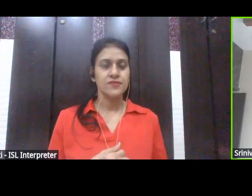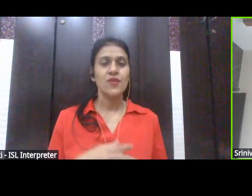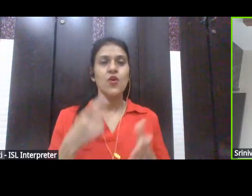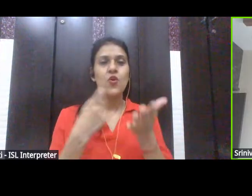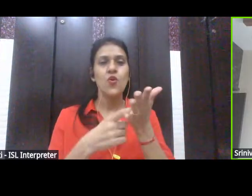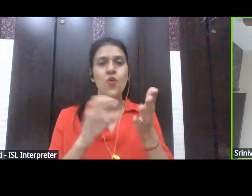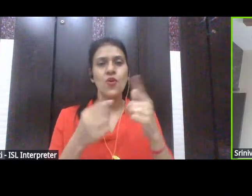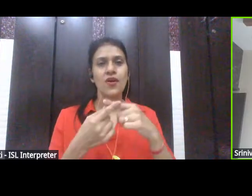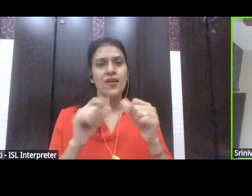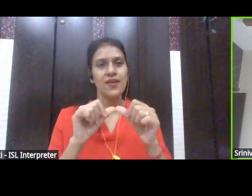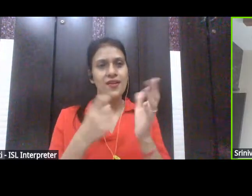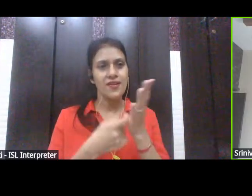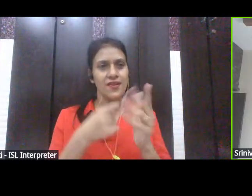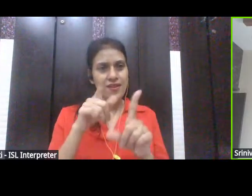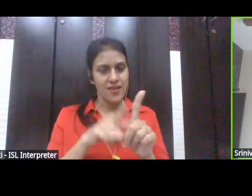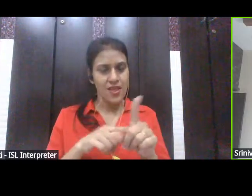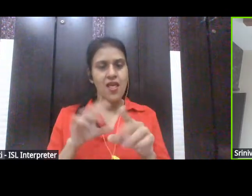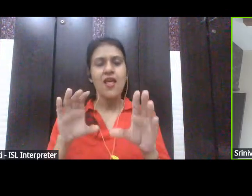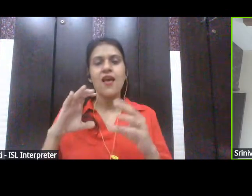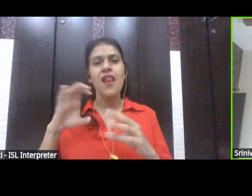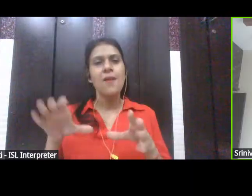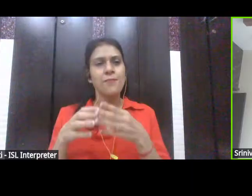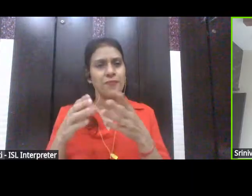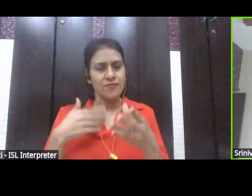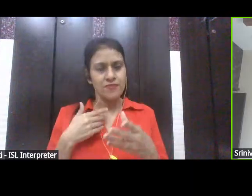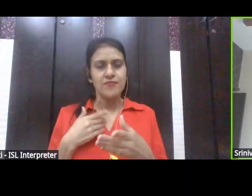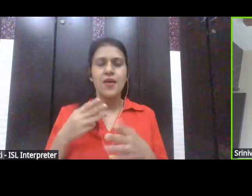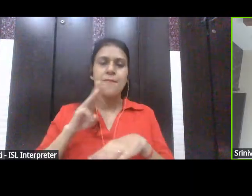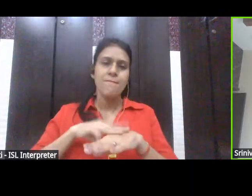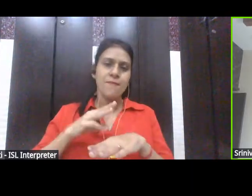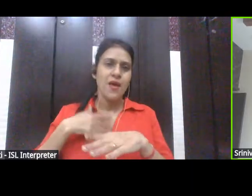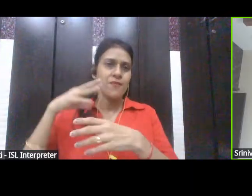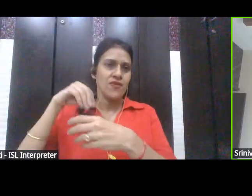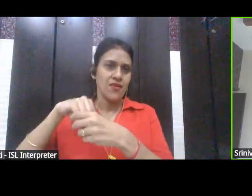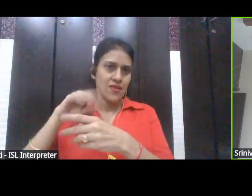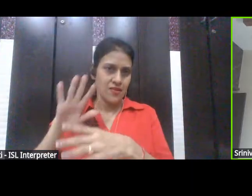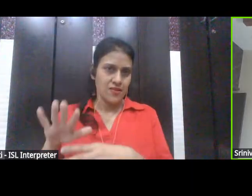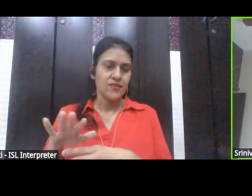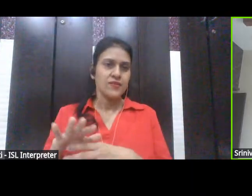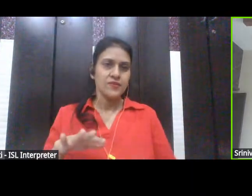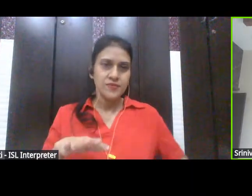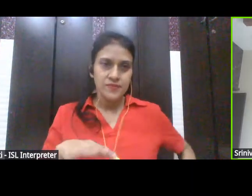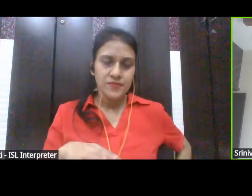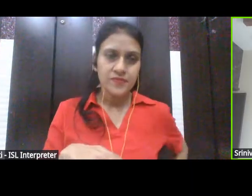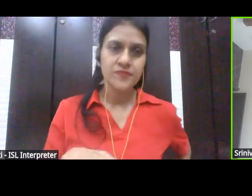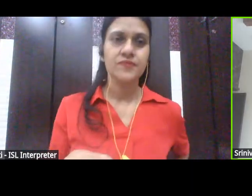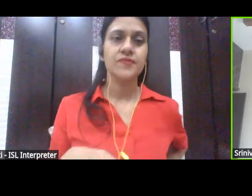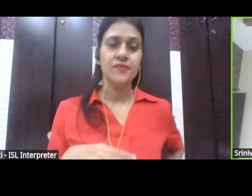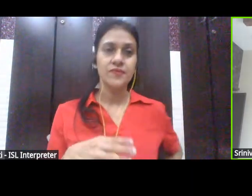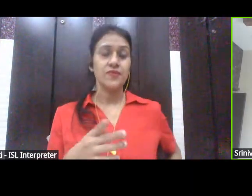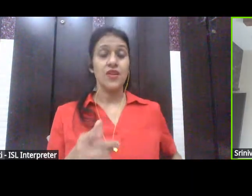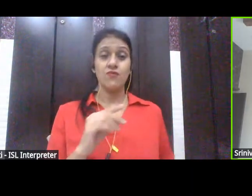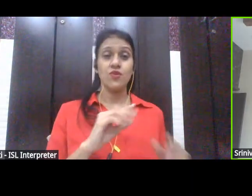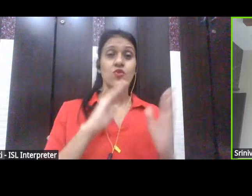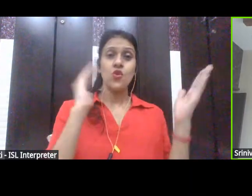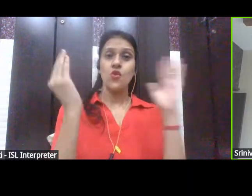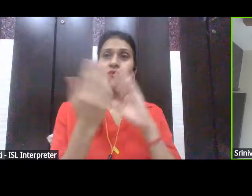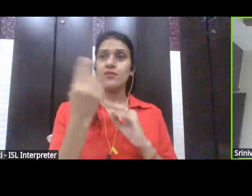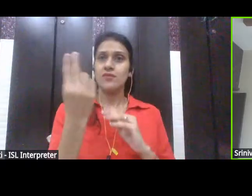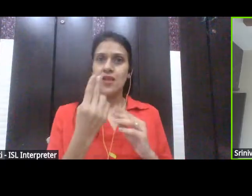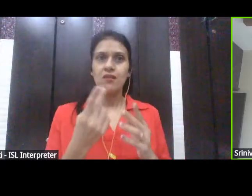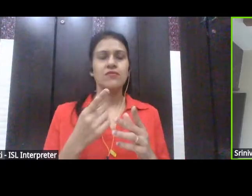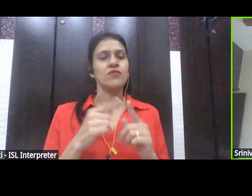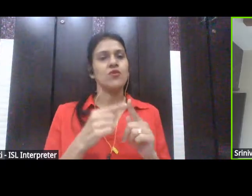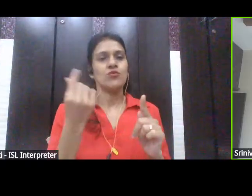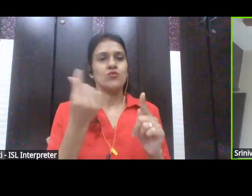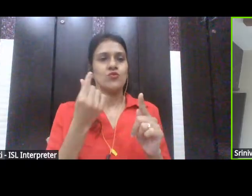or as an executive of a Rotary Club, that wouldn't really count as part of this Universal Design Awards. Whereas